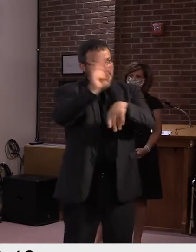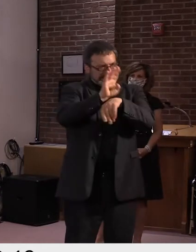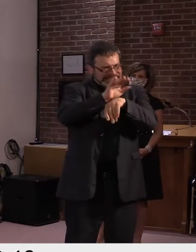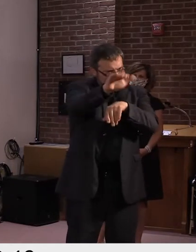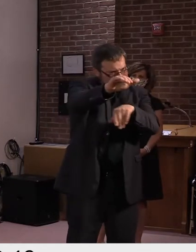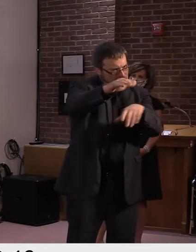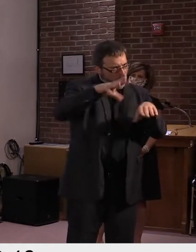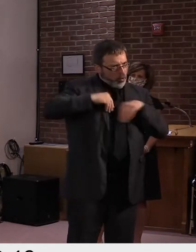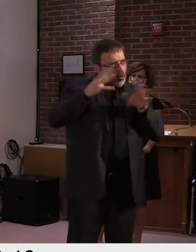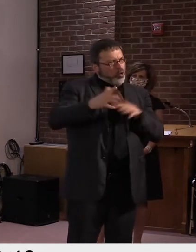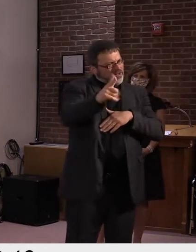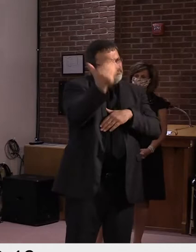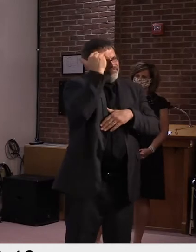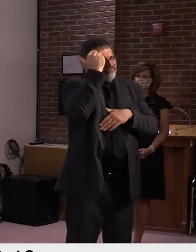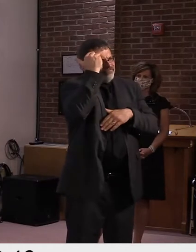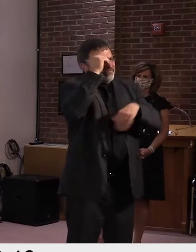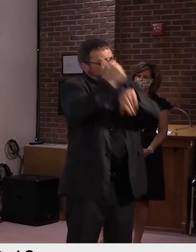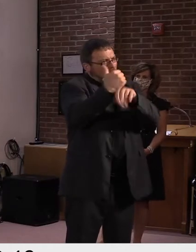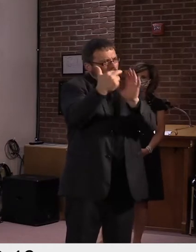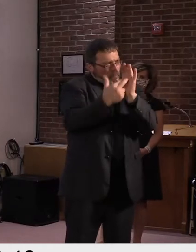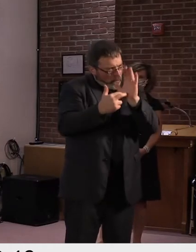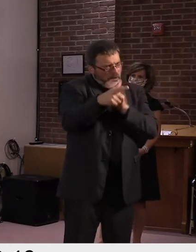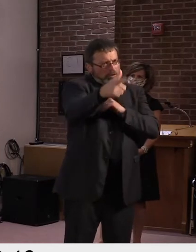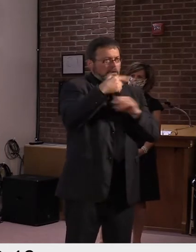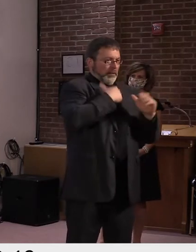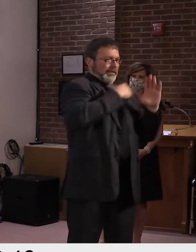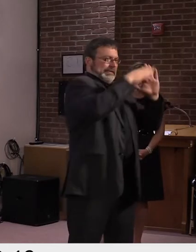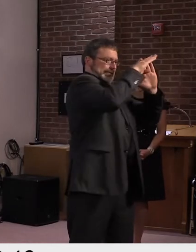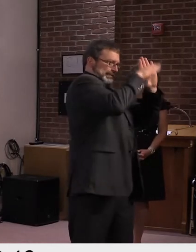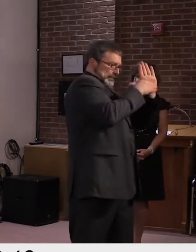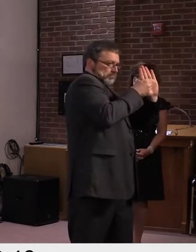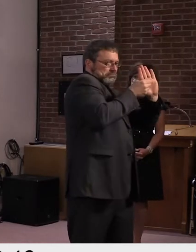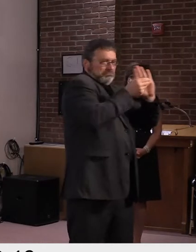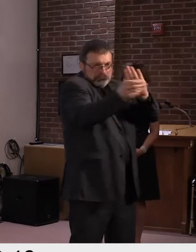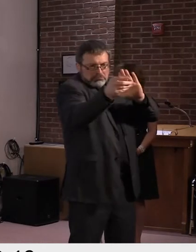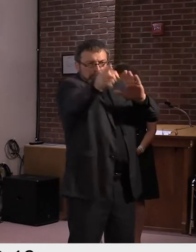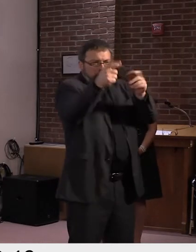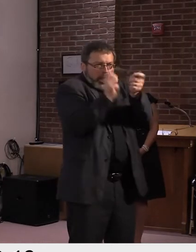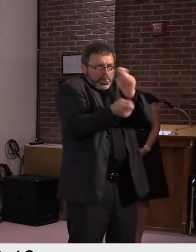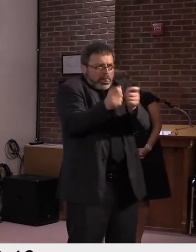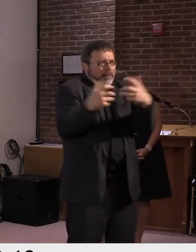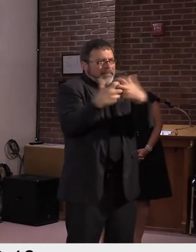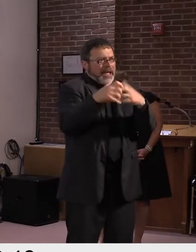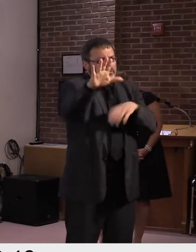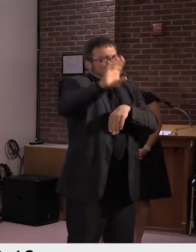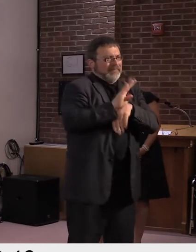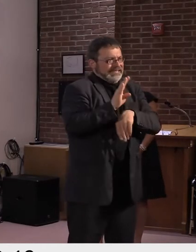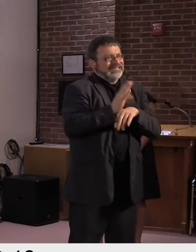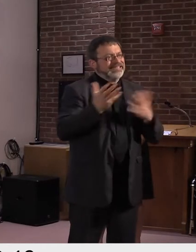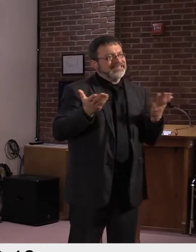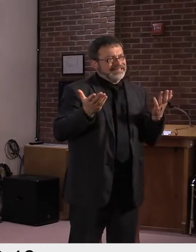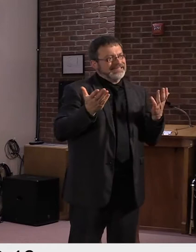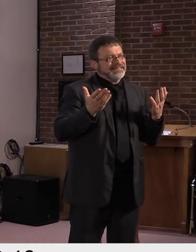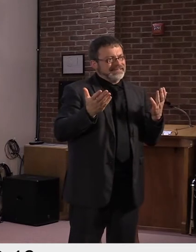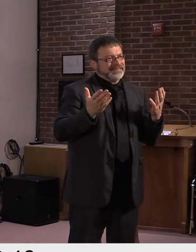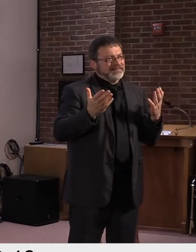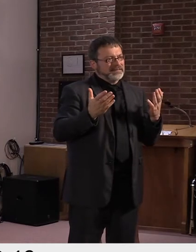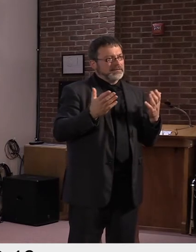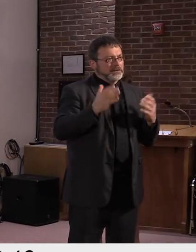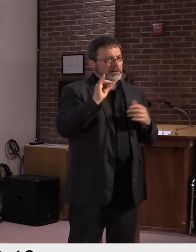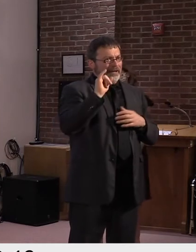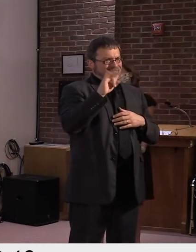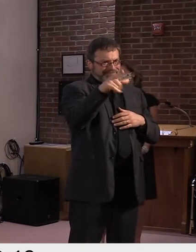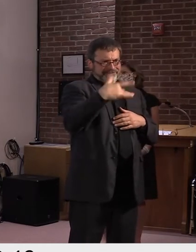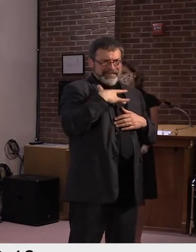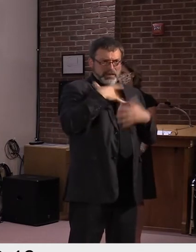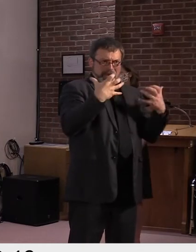a plan where we allowed municipalities to determine whether they want to become more strict than we are, and a number